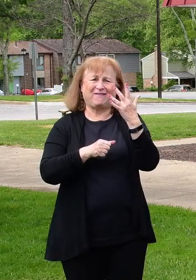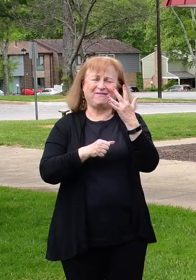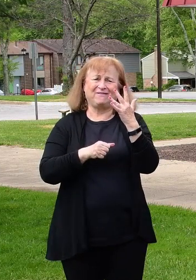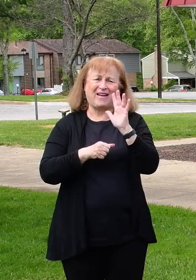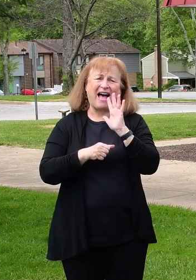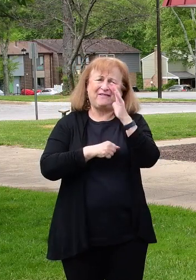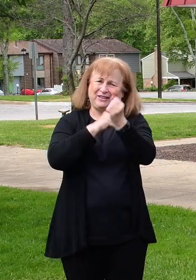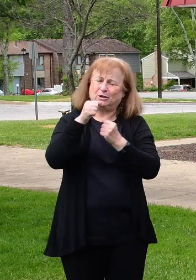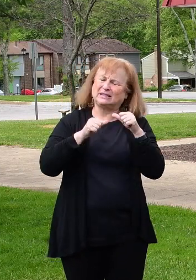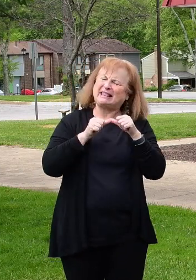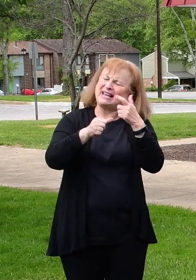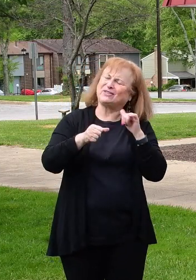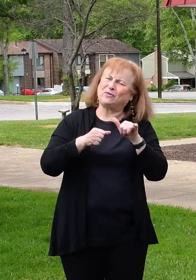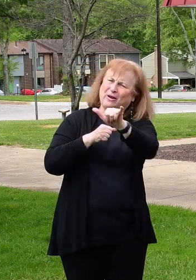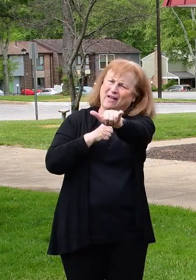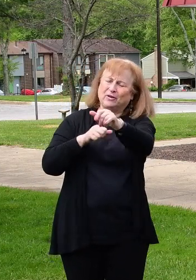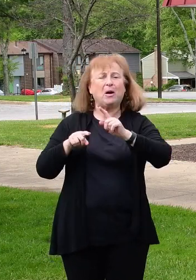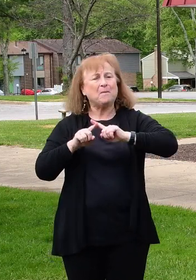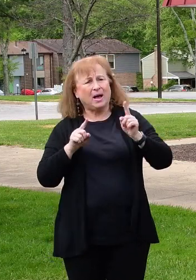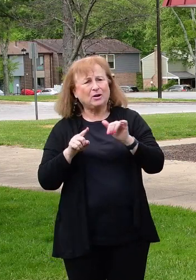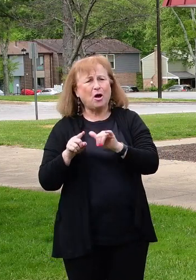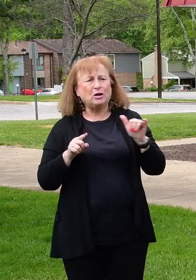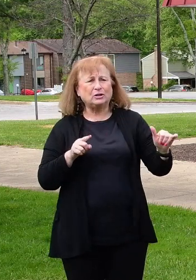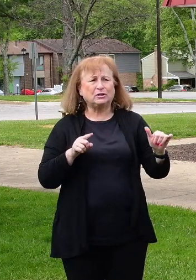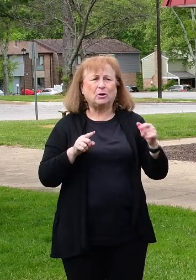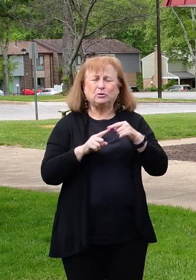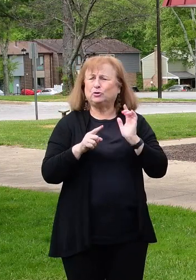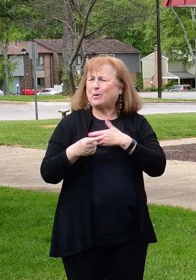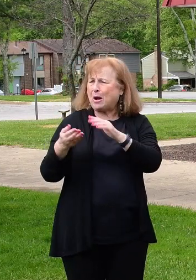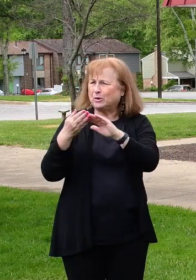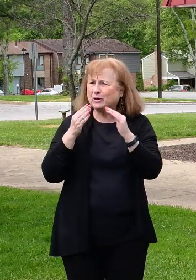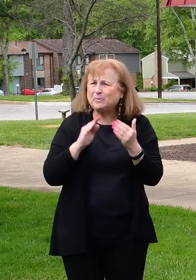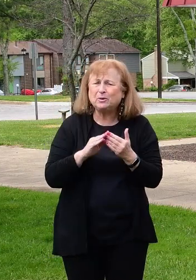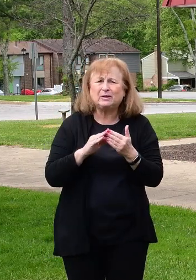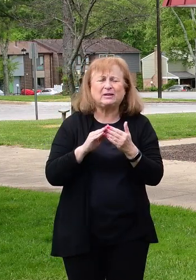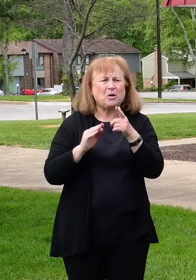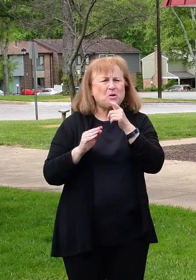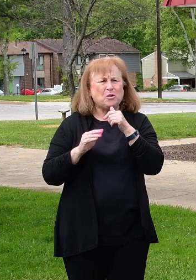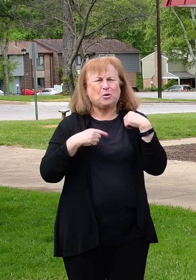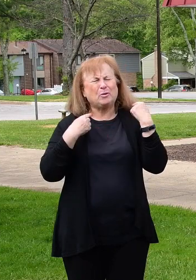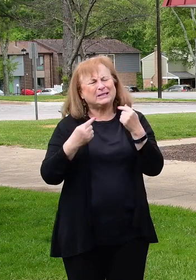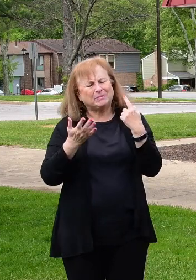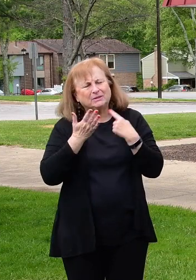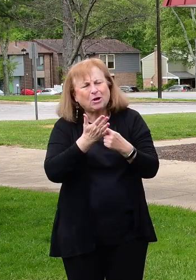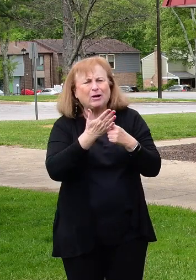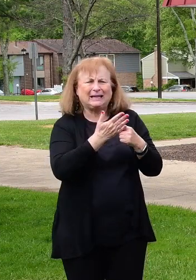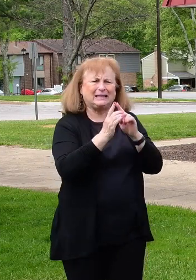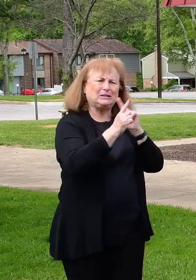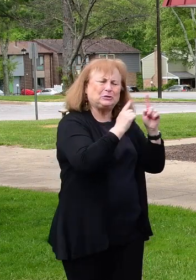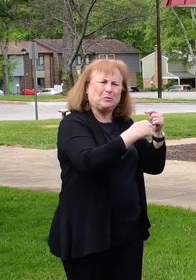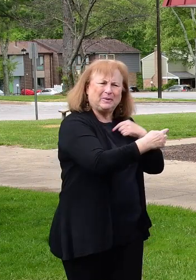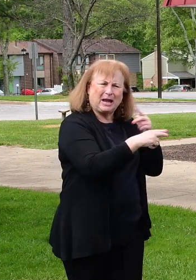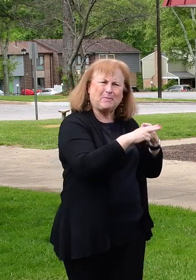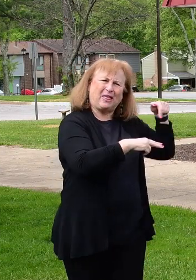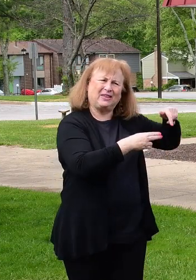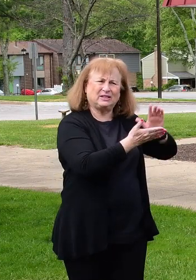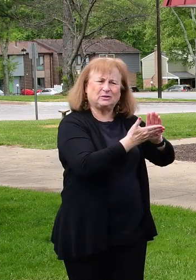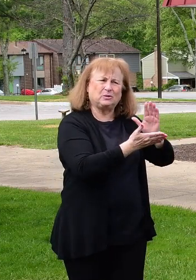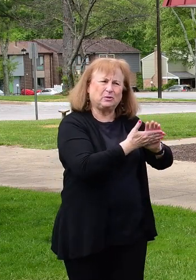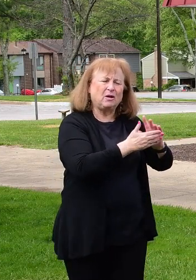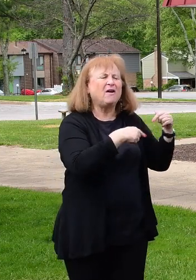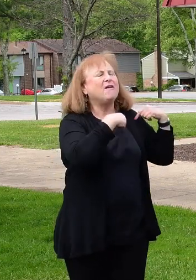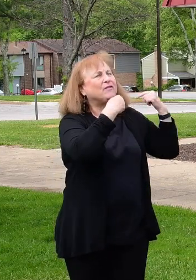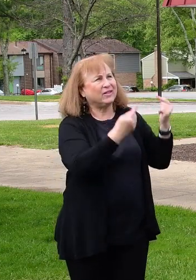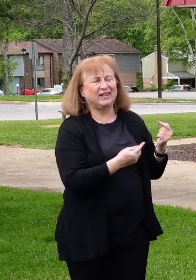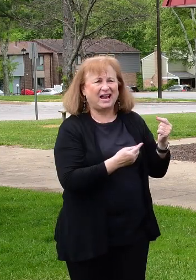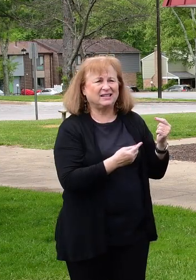last forever, but also to our community, who has been talking to me about this school for